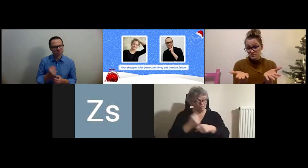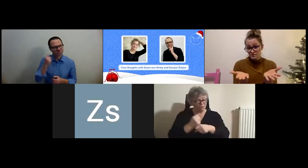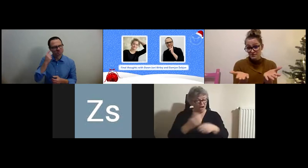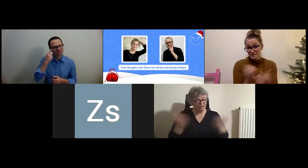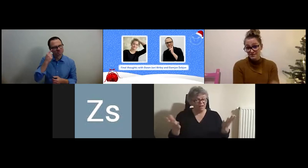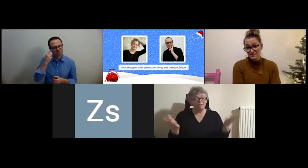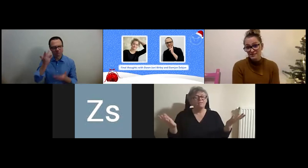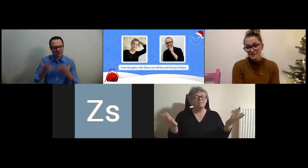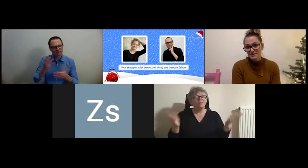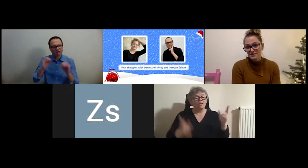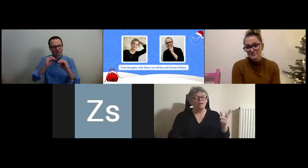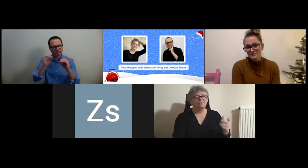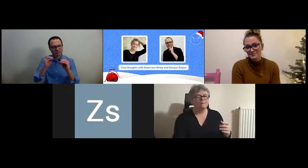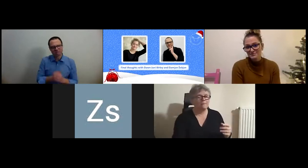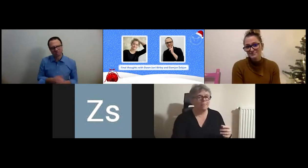do you think